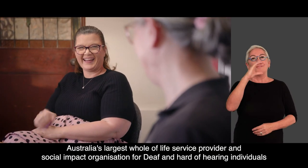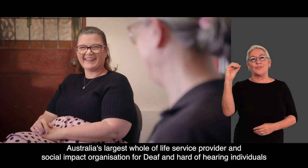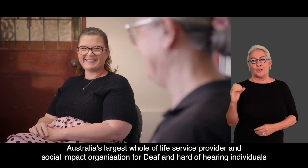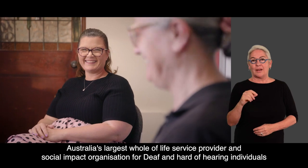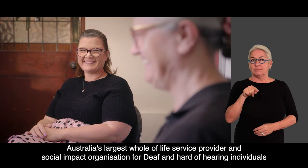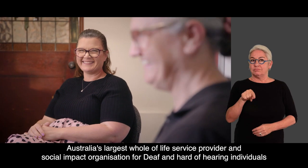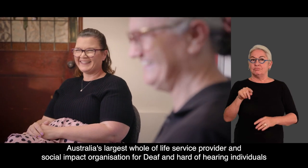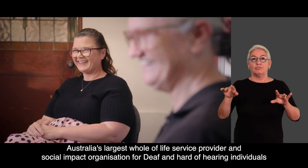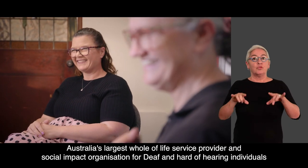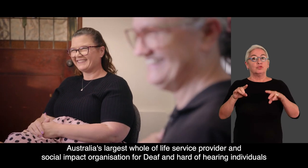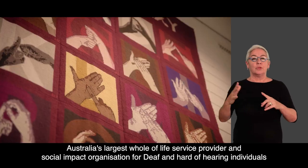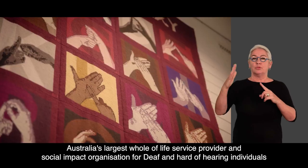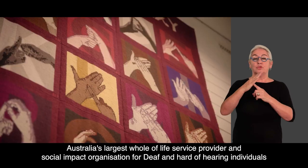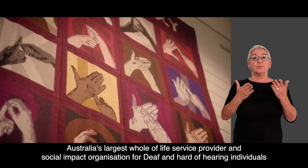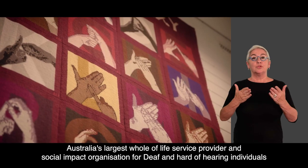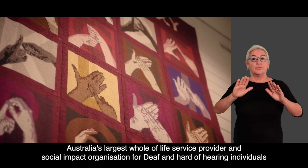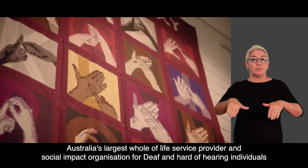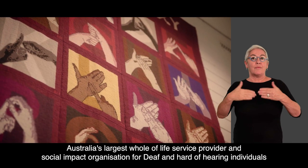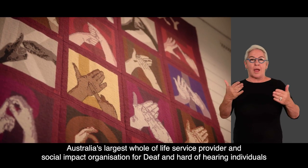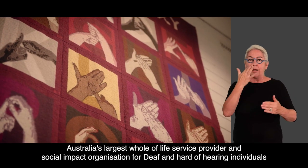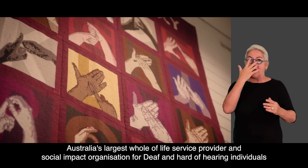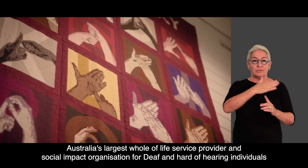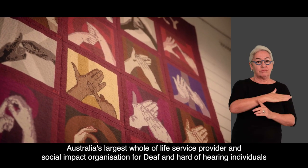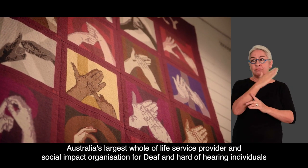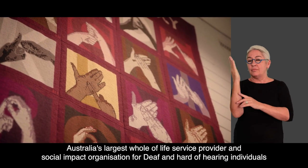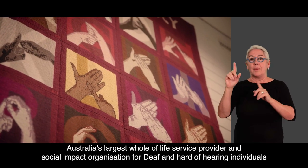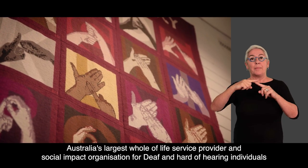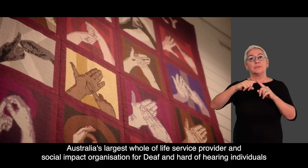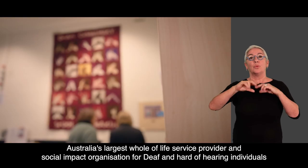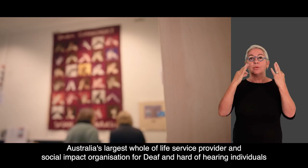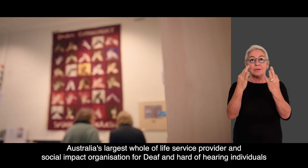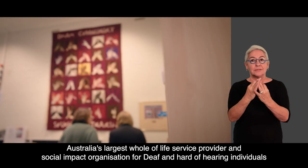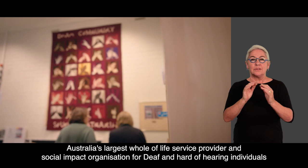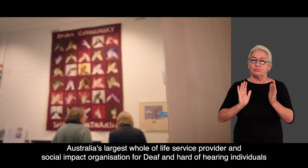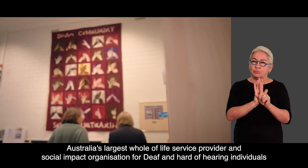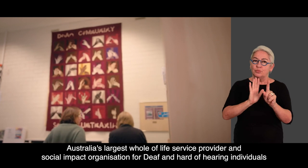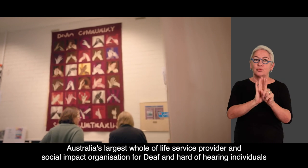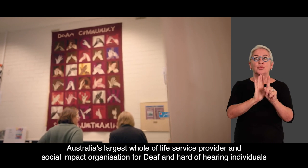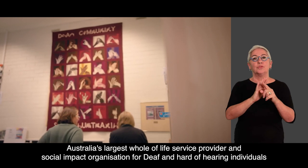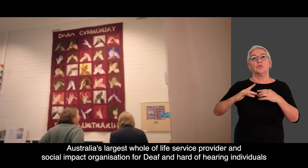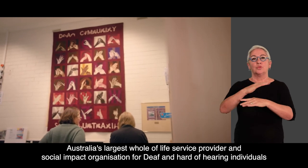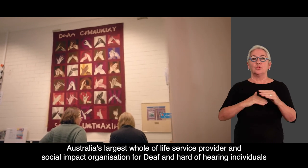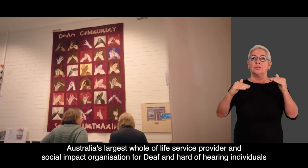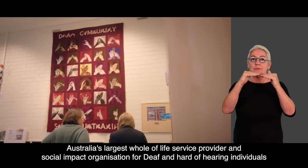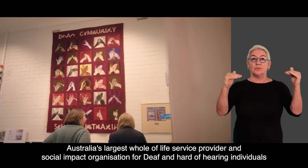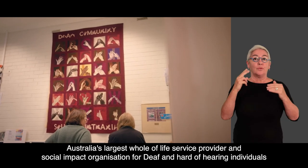Australia's largest whole-of-life service provider and social impact organisation for deaf and hard of hearing individuals.